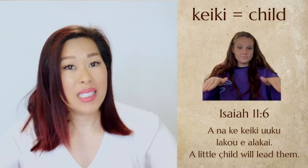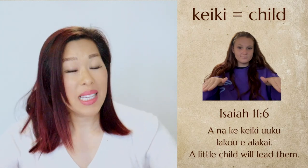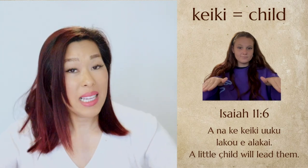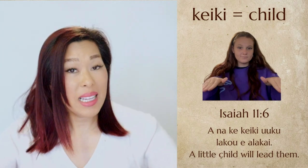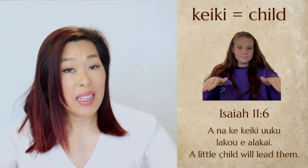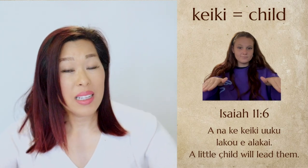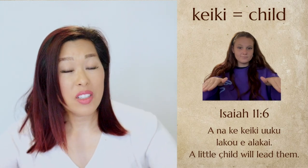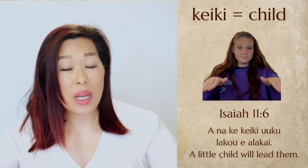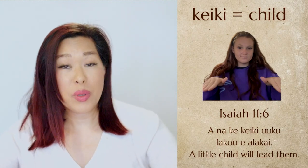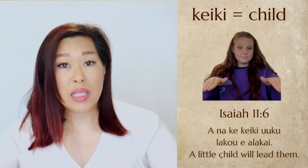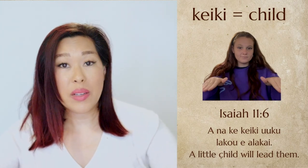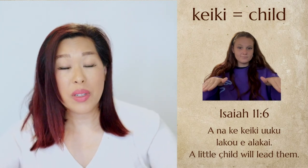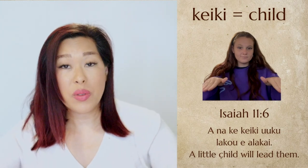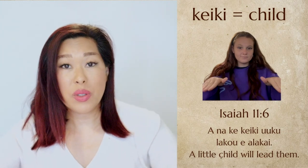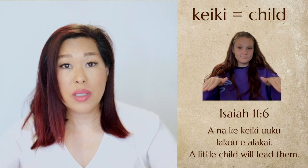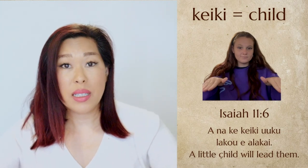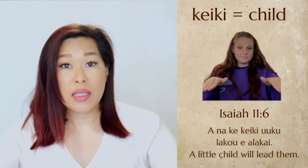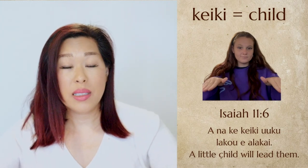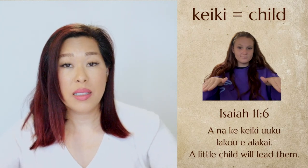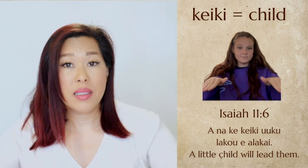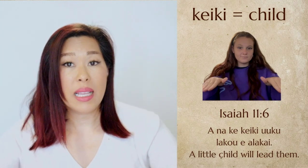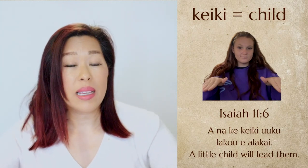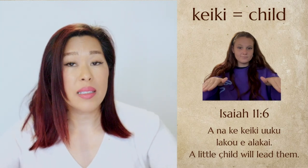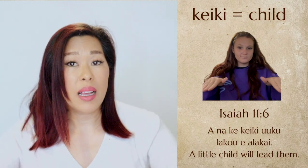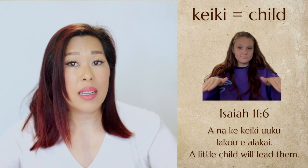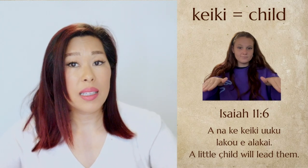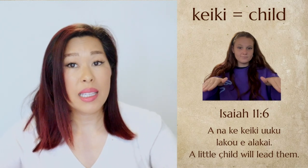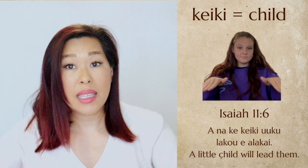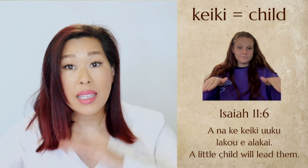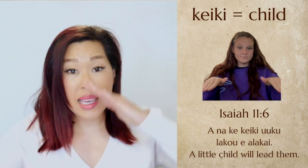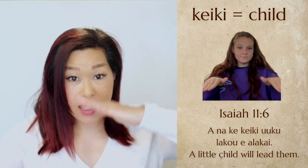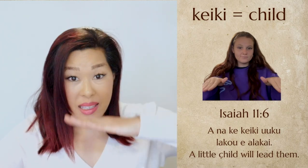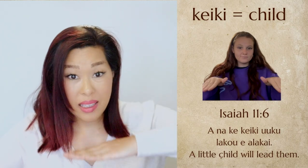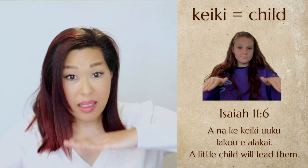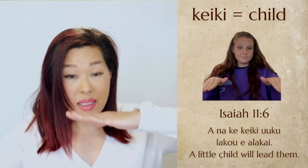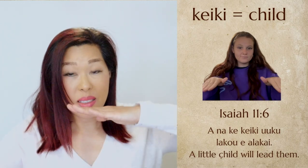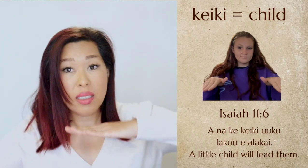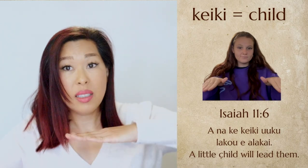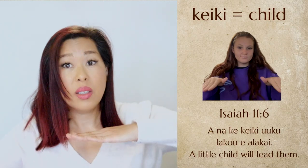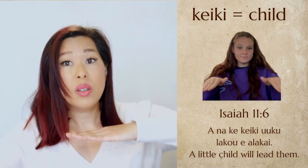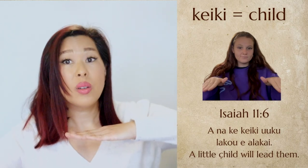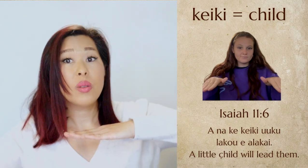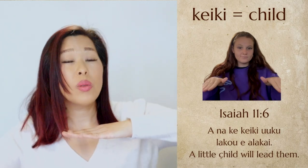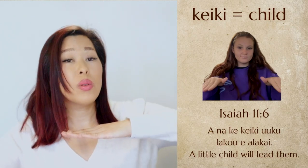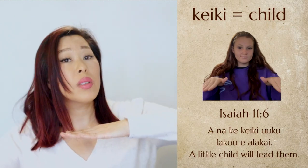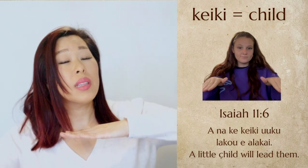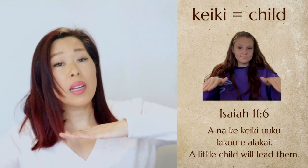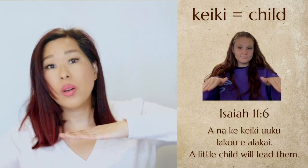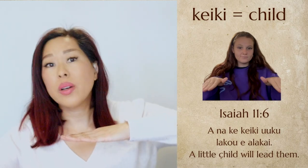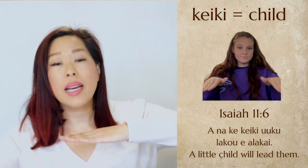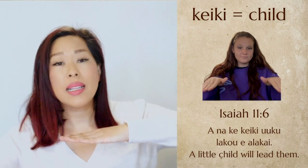So Isaiah chapter 11, verse 6 says, Ana keiki.